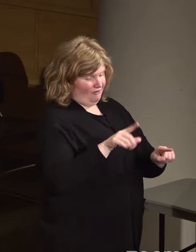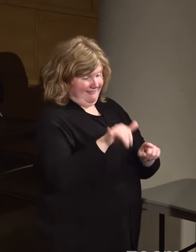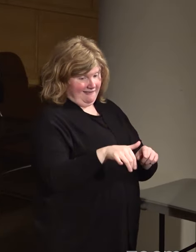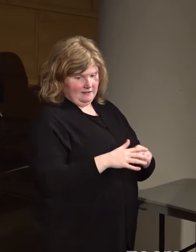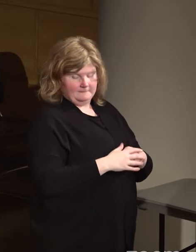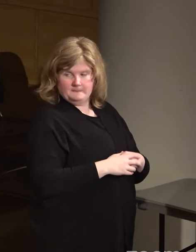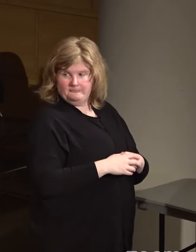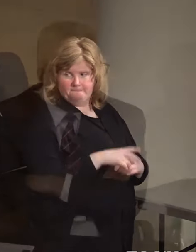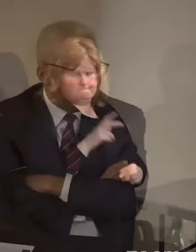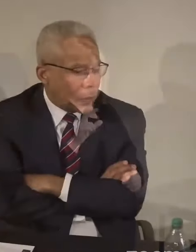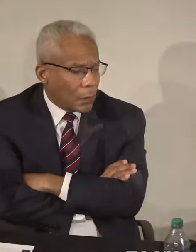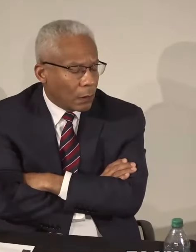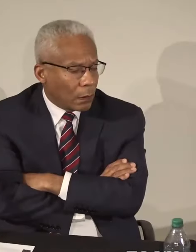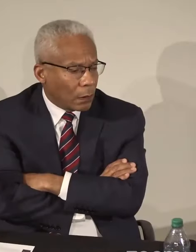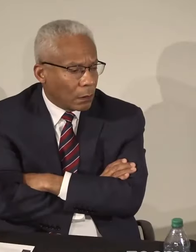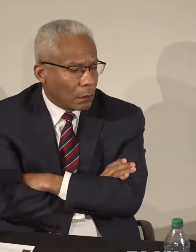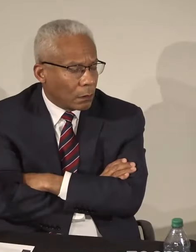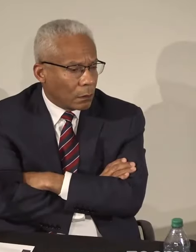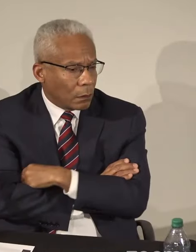No. Okay.